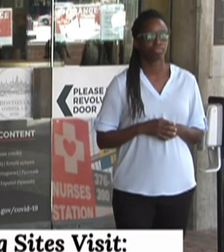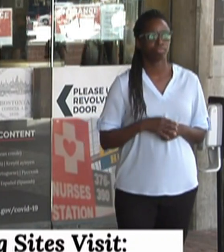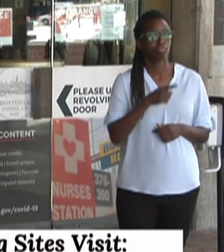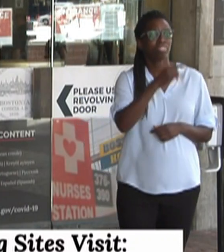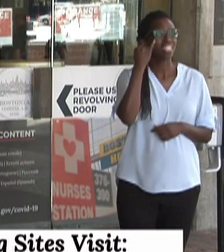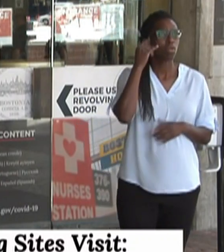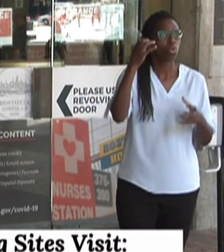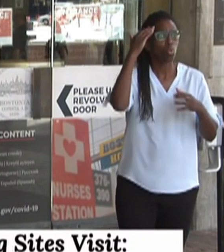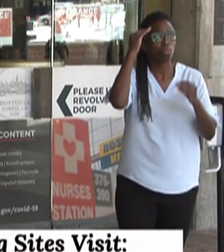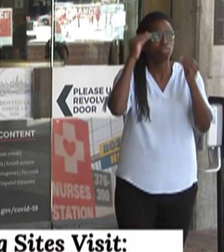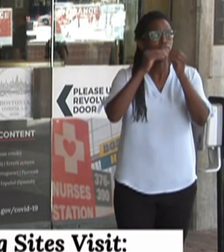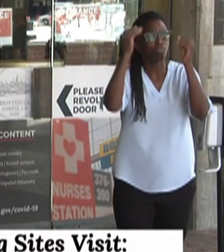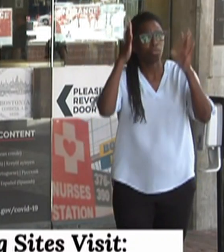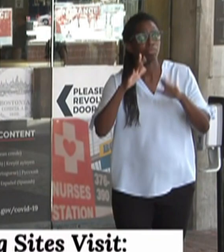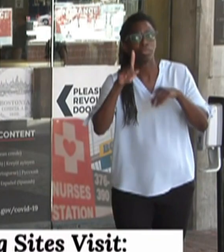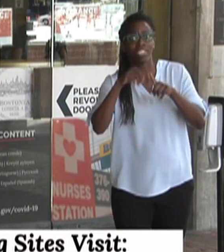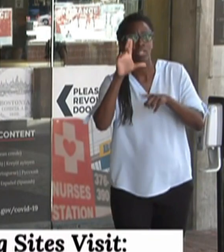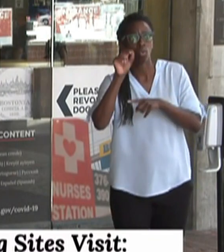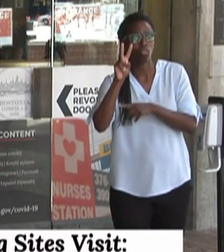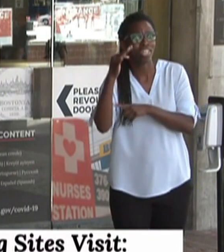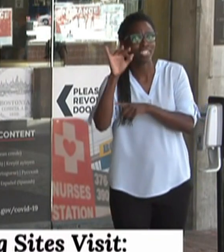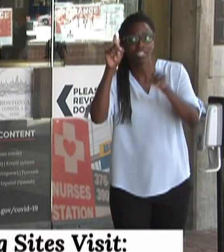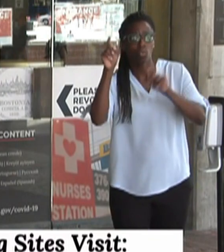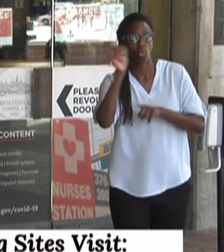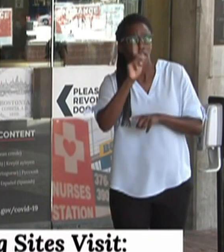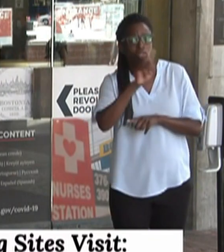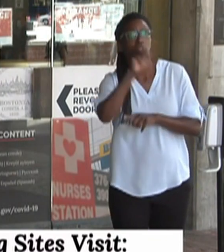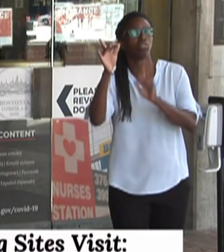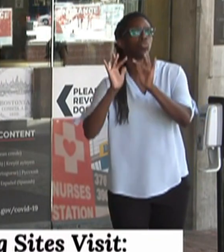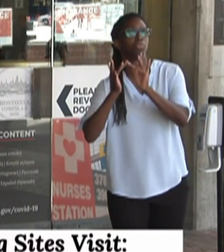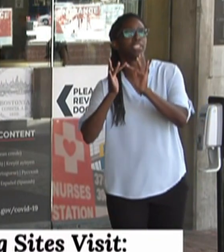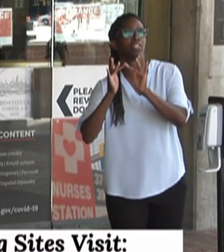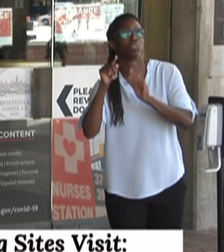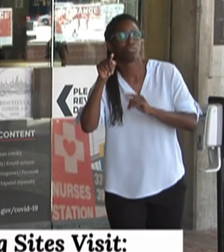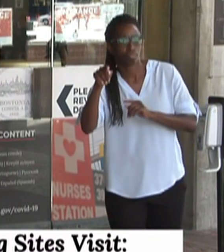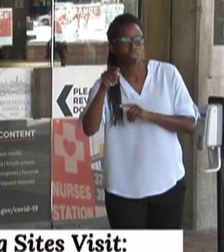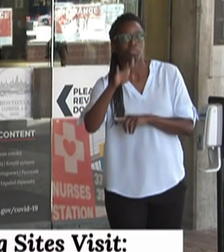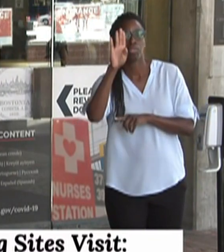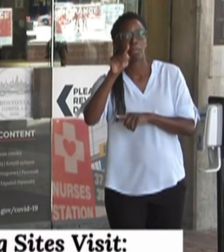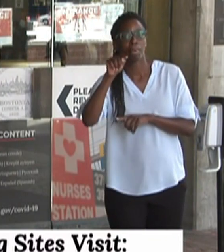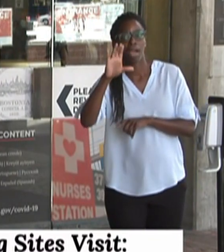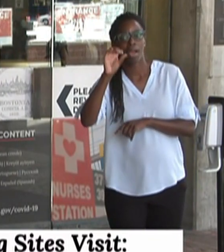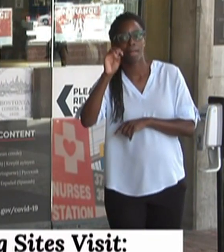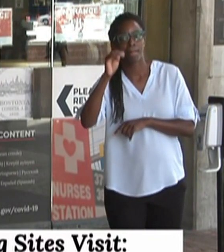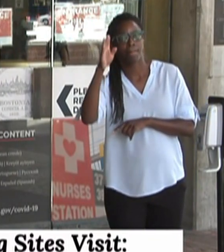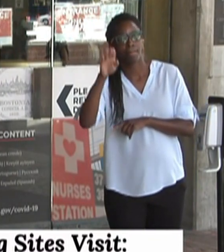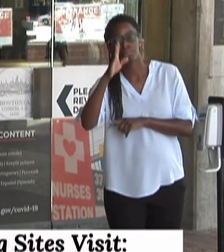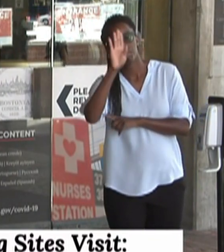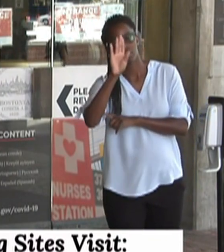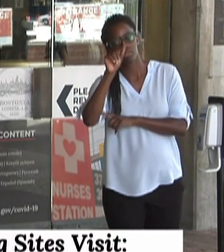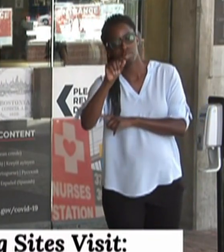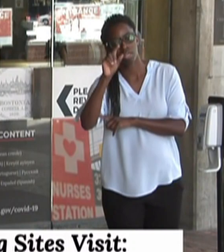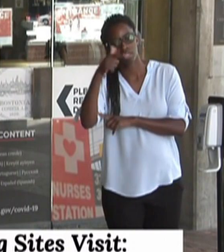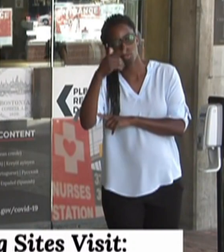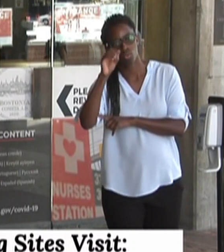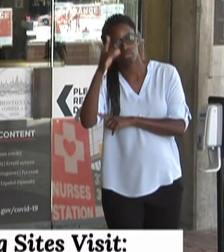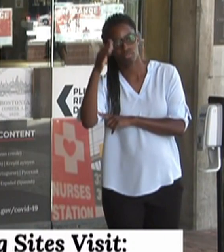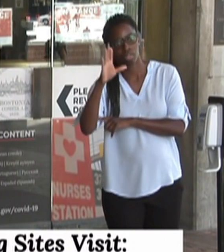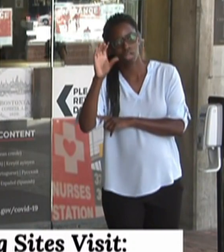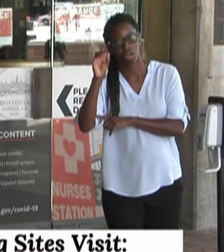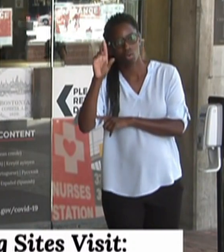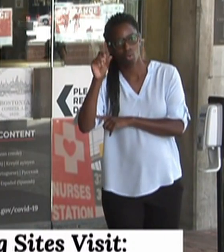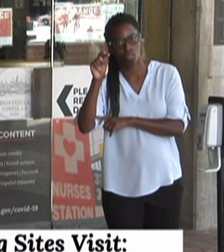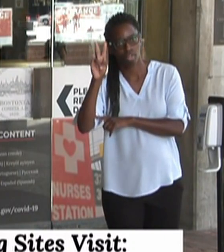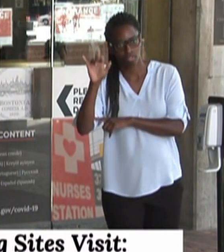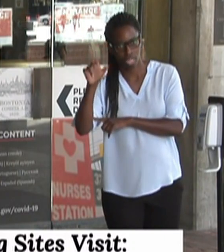boston.gov/coronavirus. That's boston.gov/coronavirus. We're going to keep working to provide more and more testing, guidance and